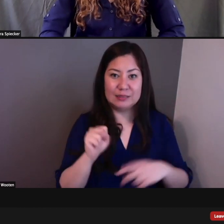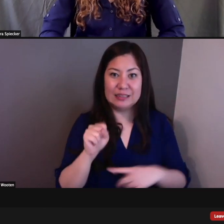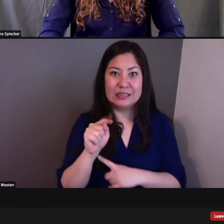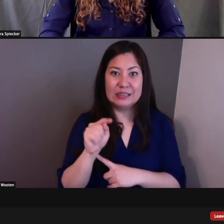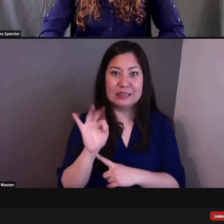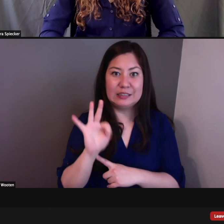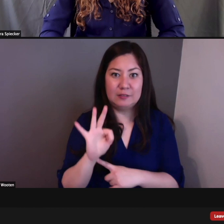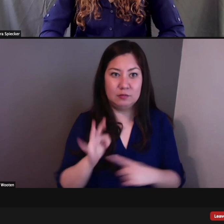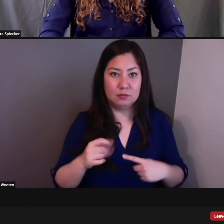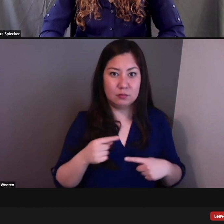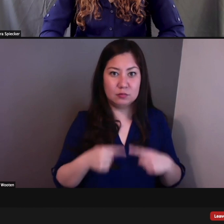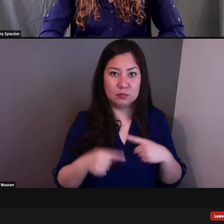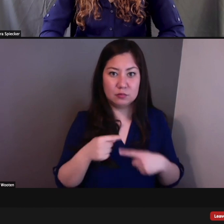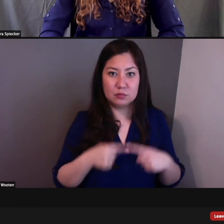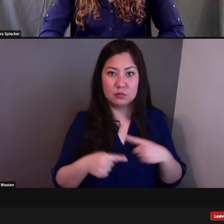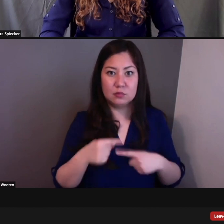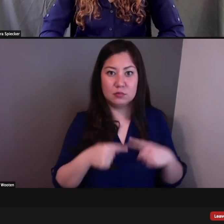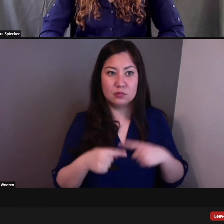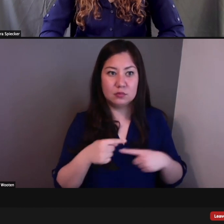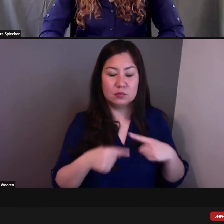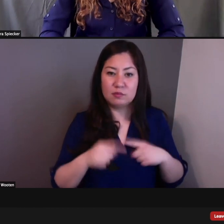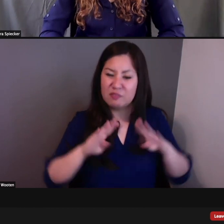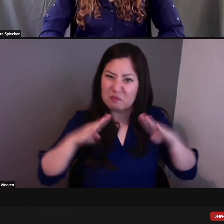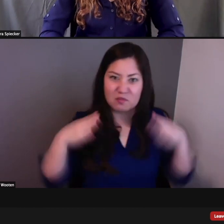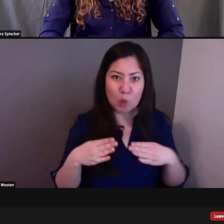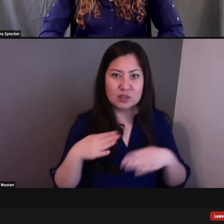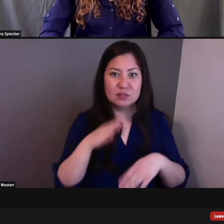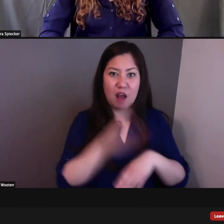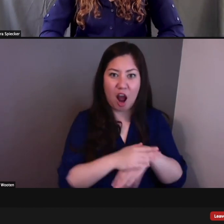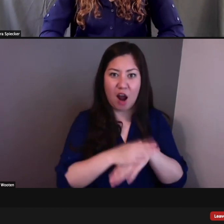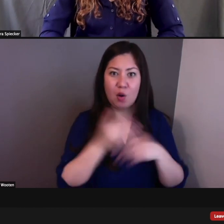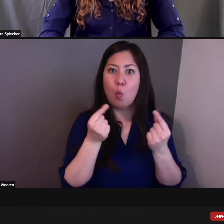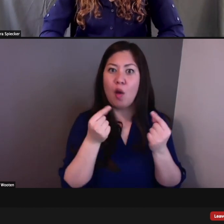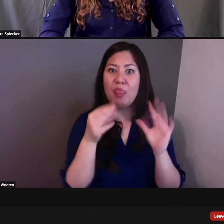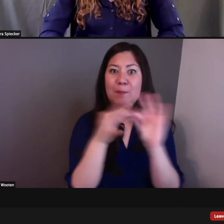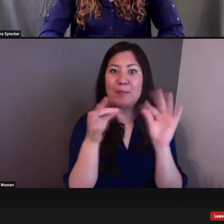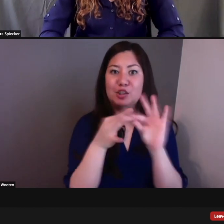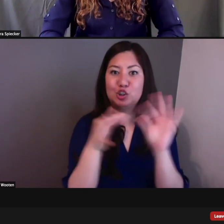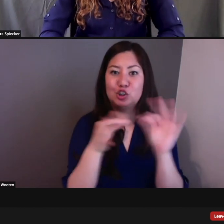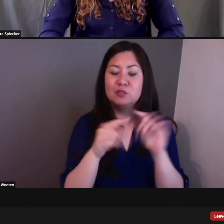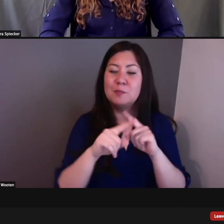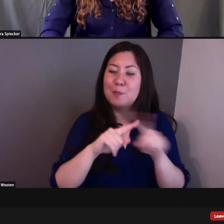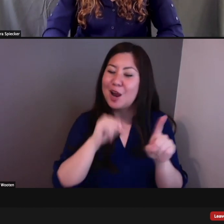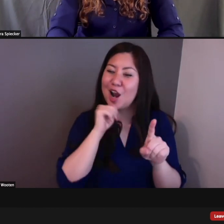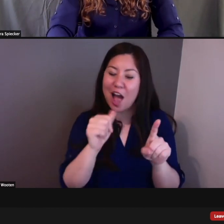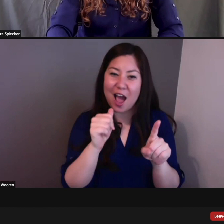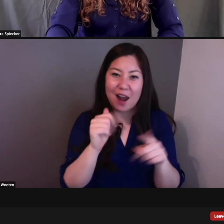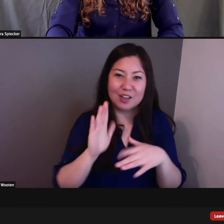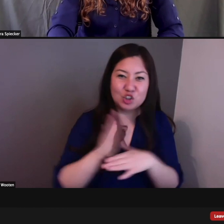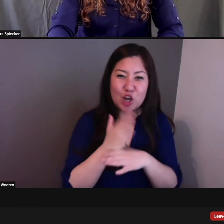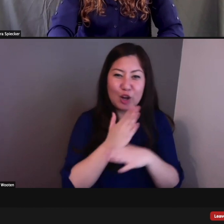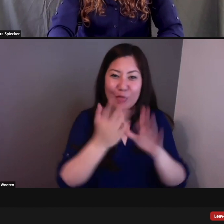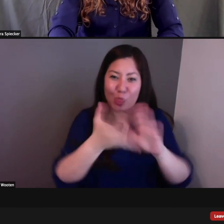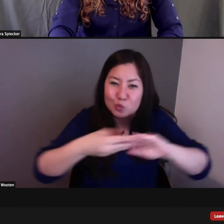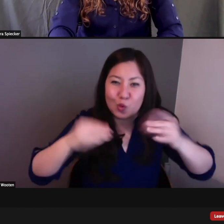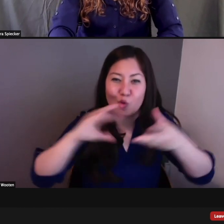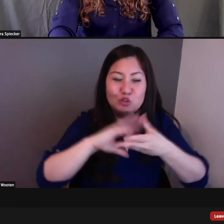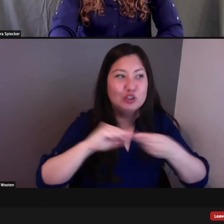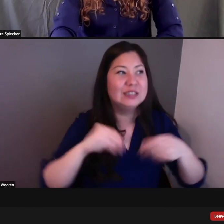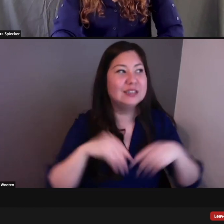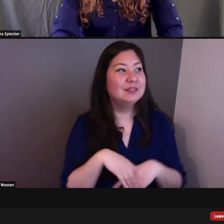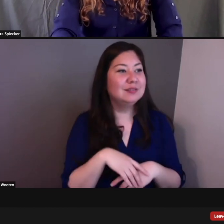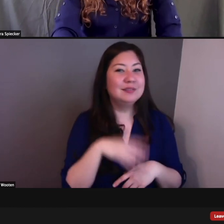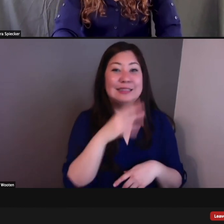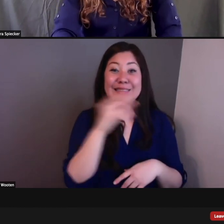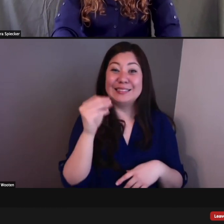later. We were doing atomic hands. We had set it up about a year prior. So now we were discussing